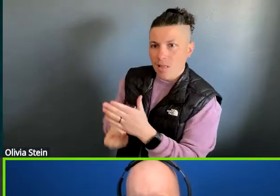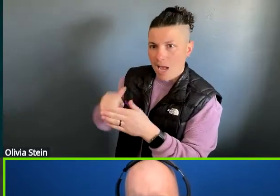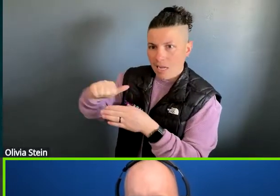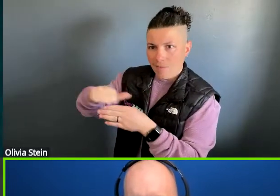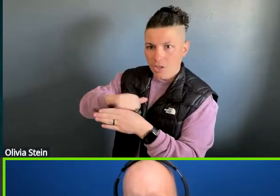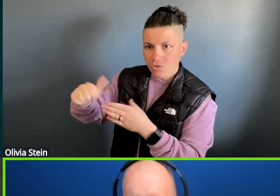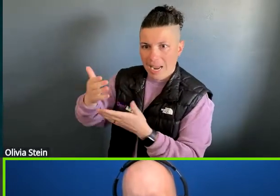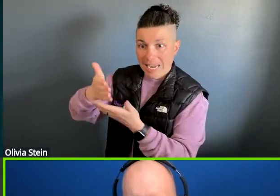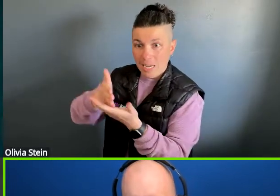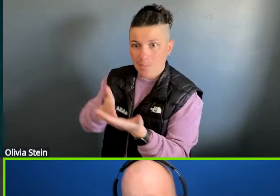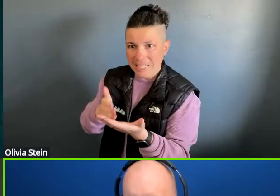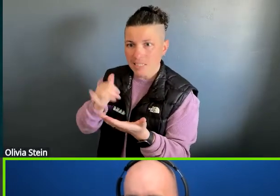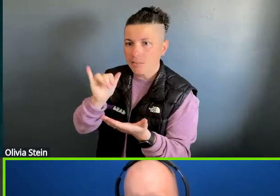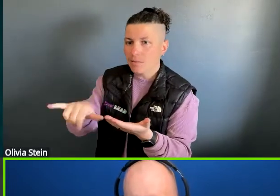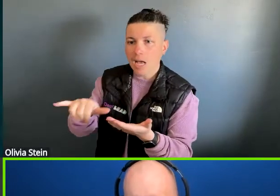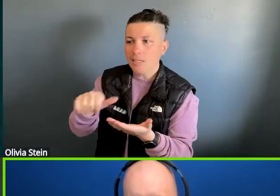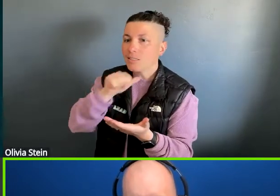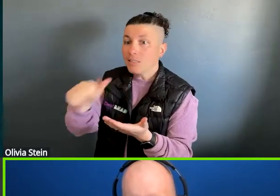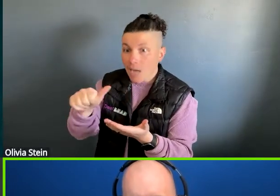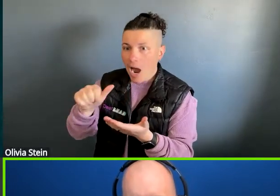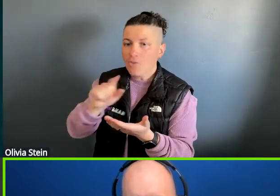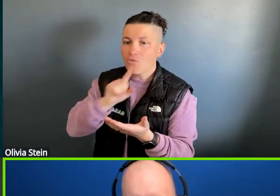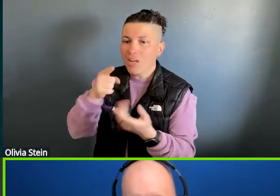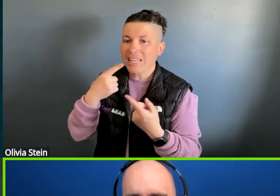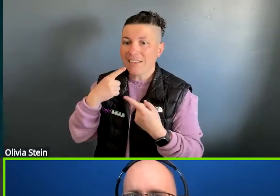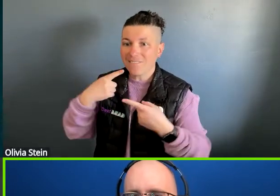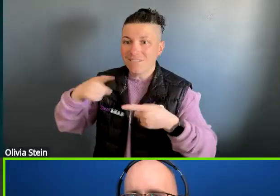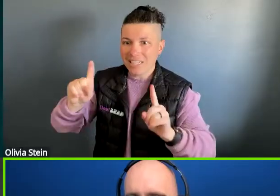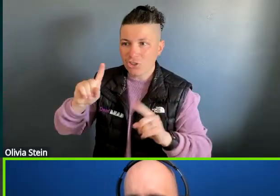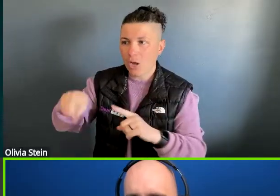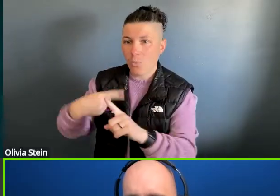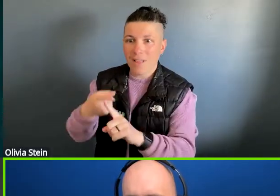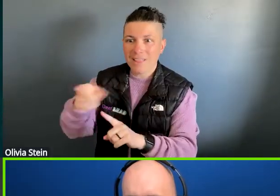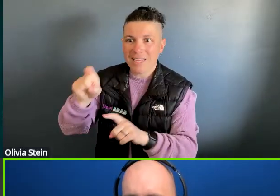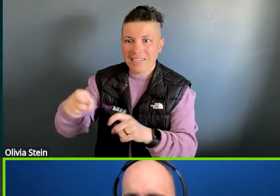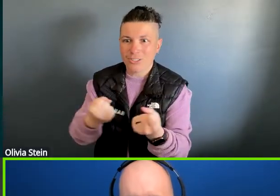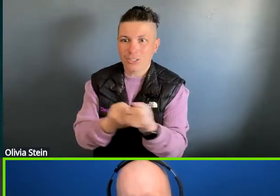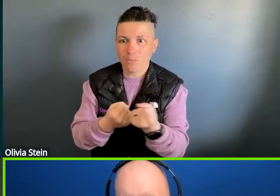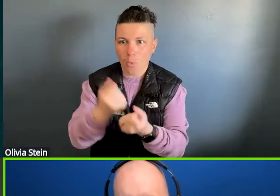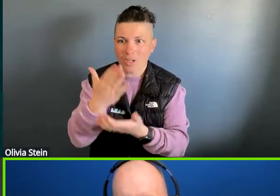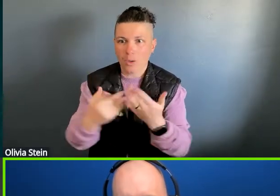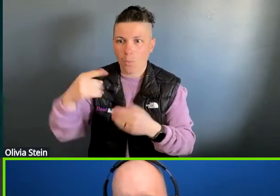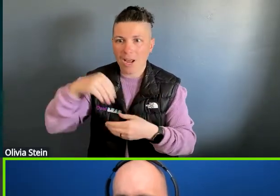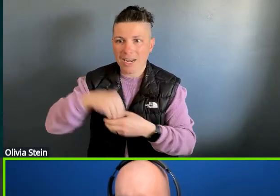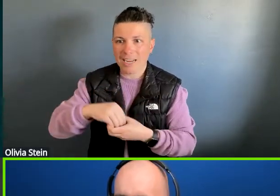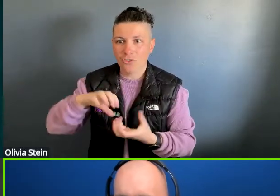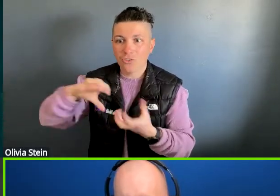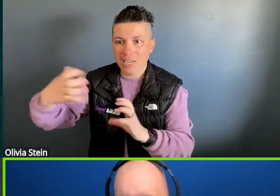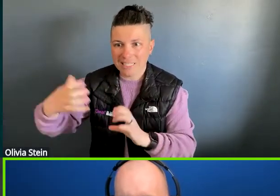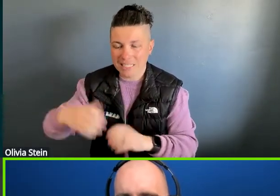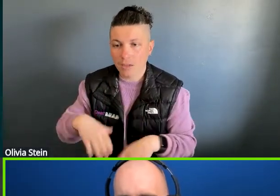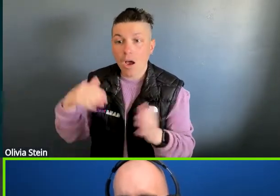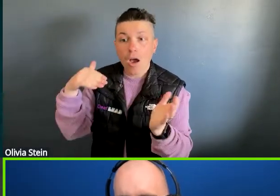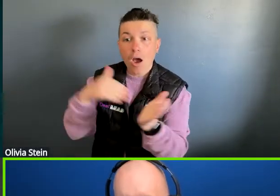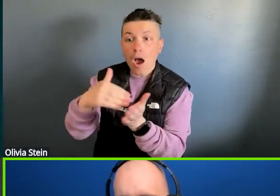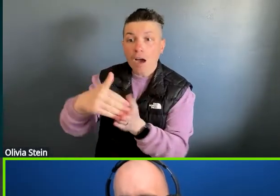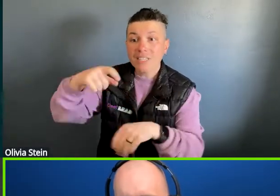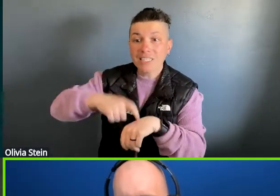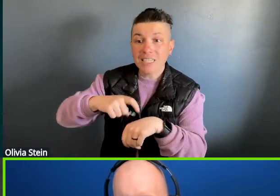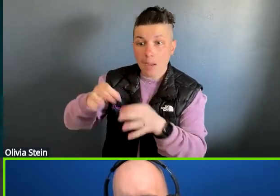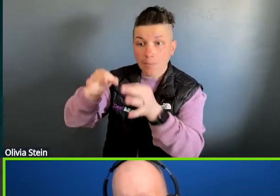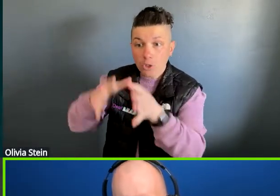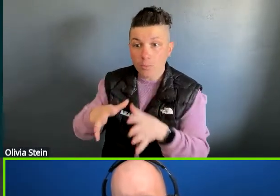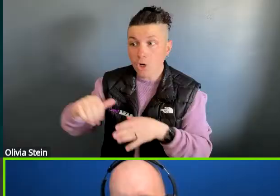place blame on the interpreters. It's just a lack of training and education that's not really effective whenever a caller is in